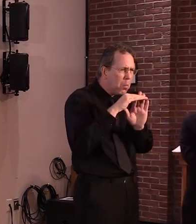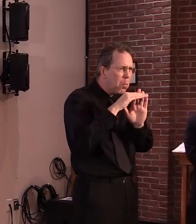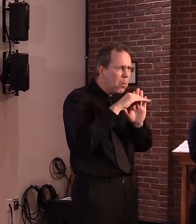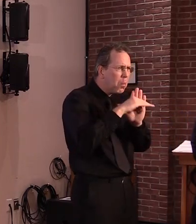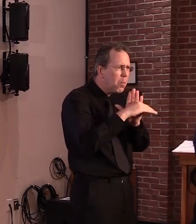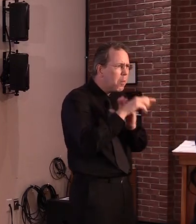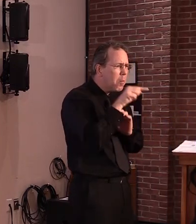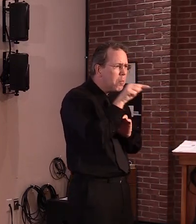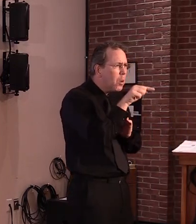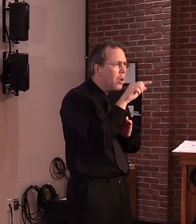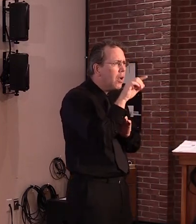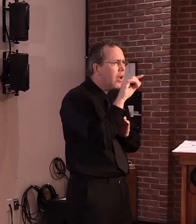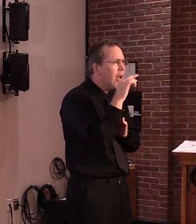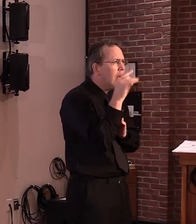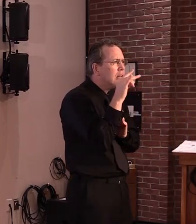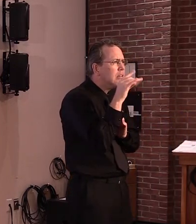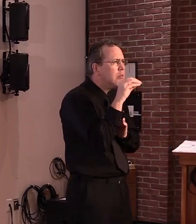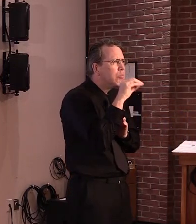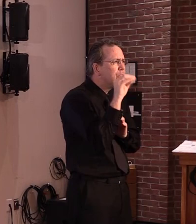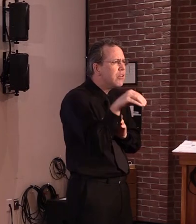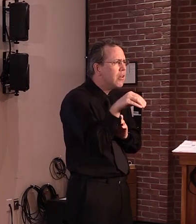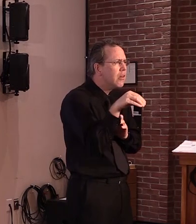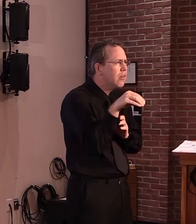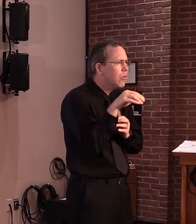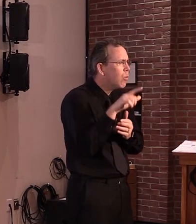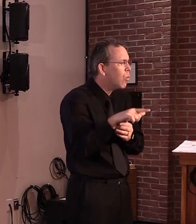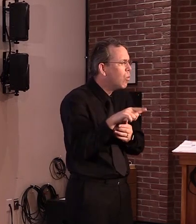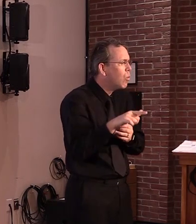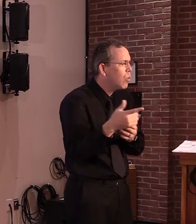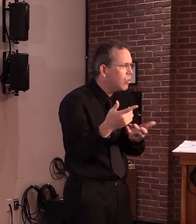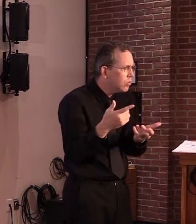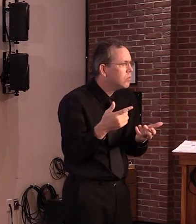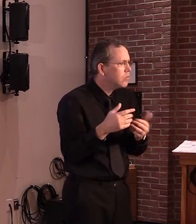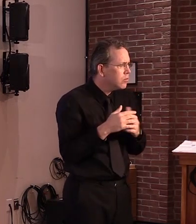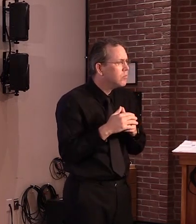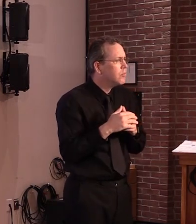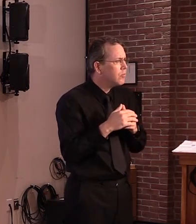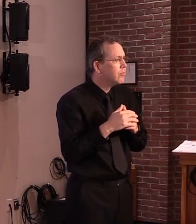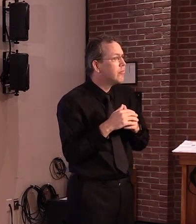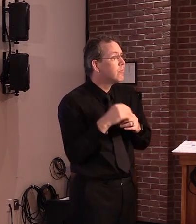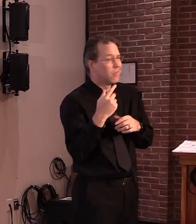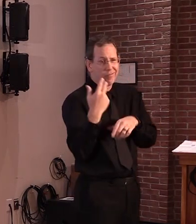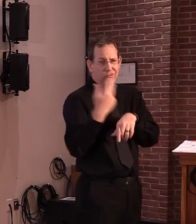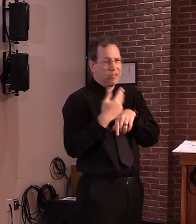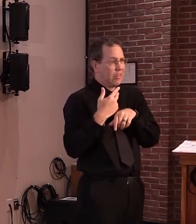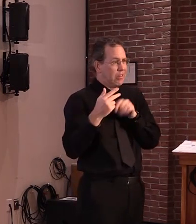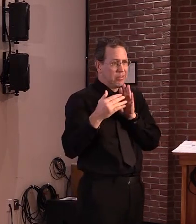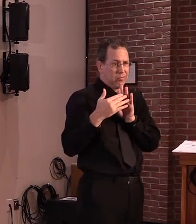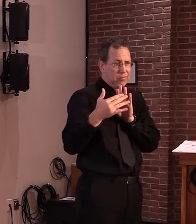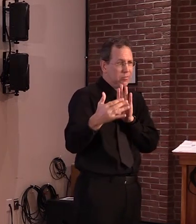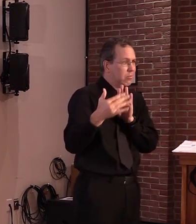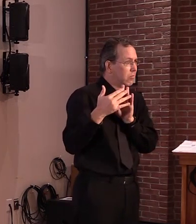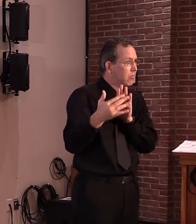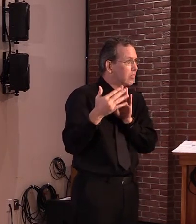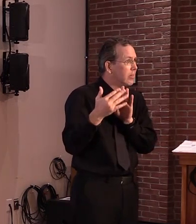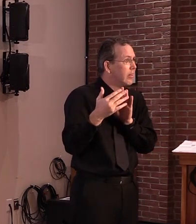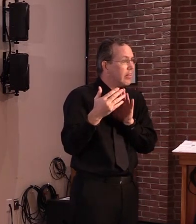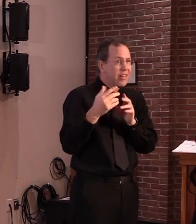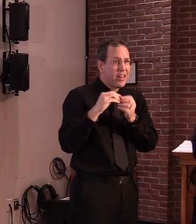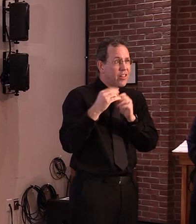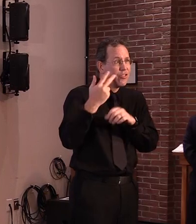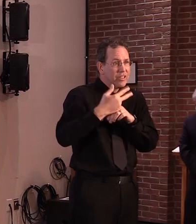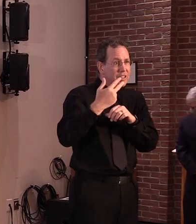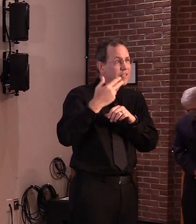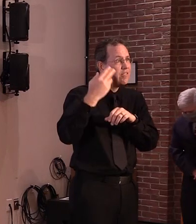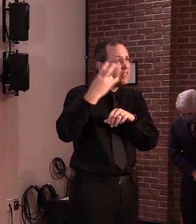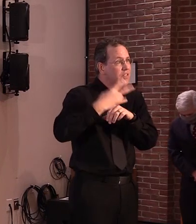reopening. As the chart indicates, both our 3-day and our 7-day averages have been in decline for weeks and